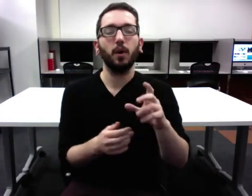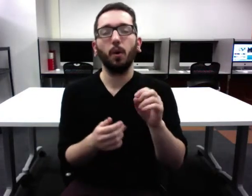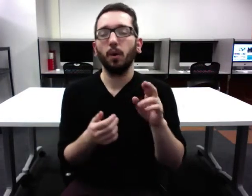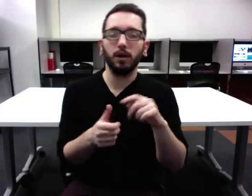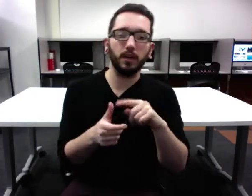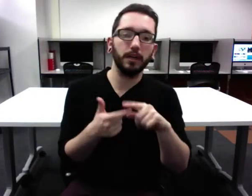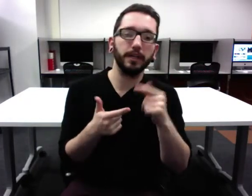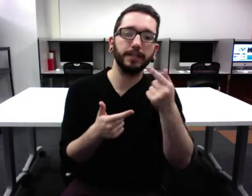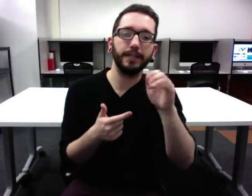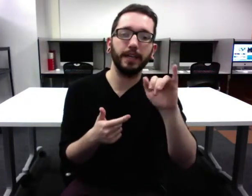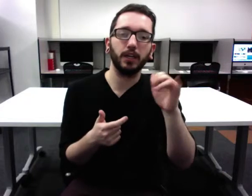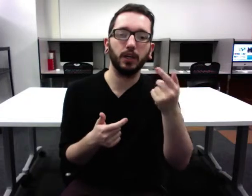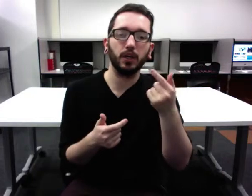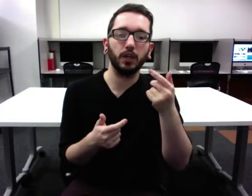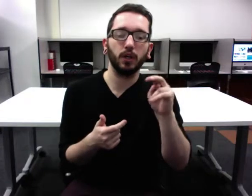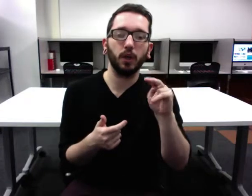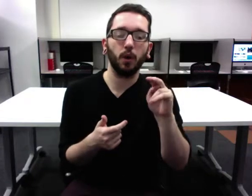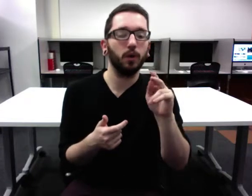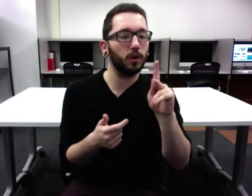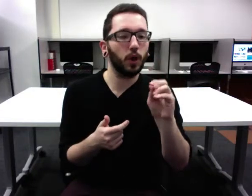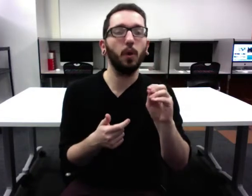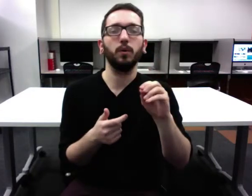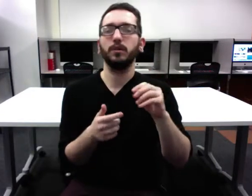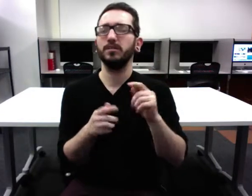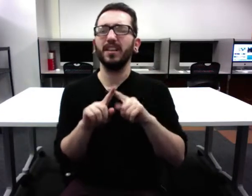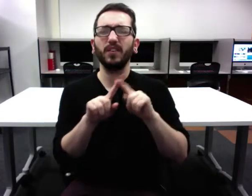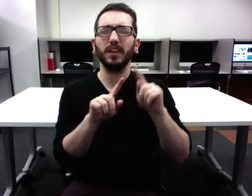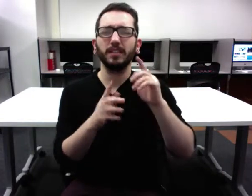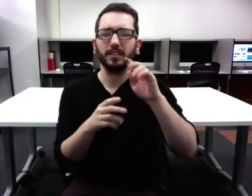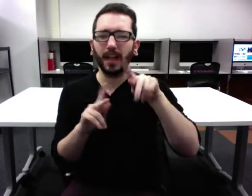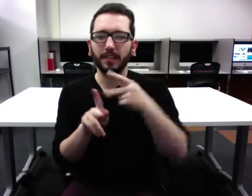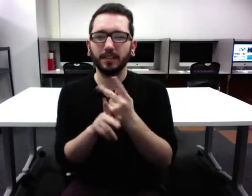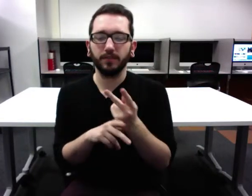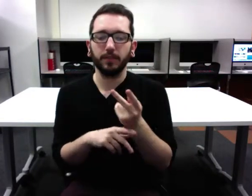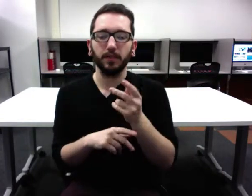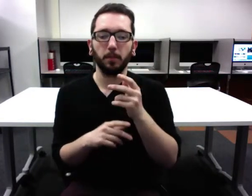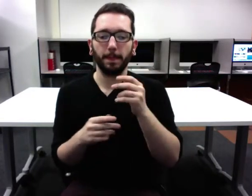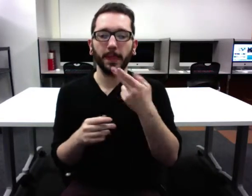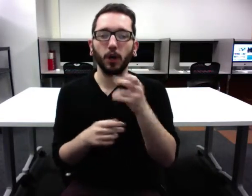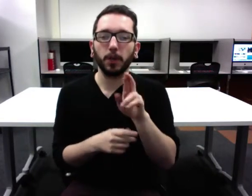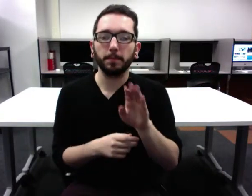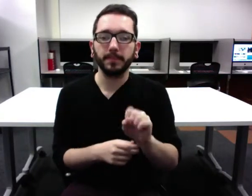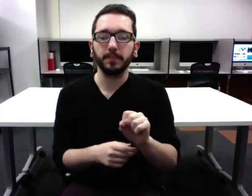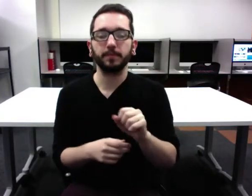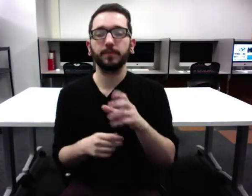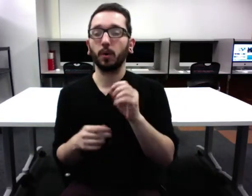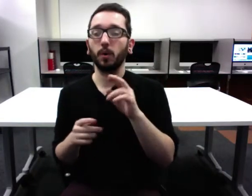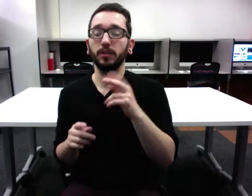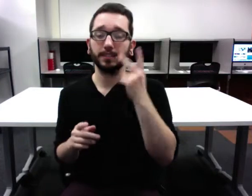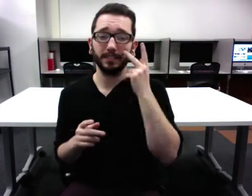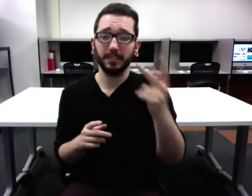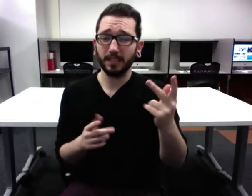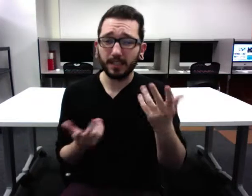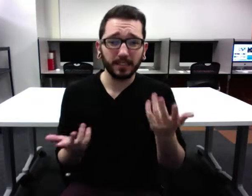you also see your regular family physician, primary physician for conventional medicine, you would be a person who's